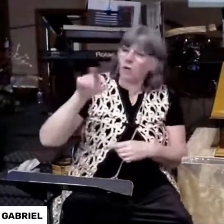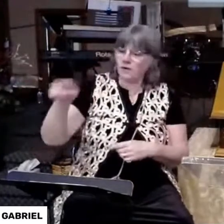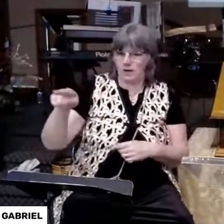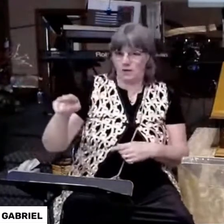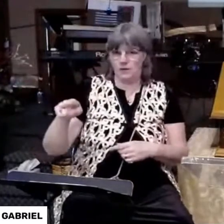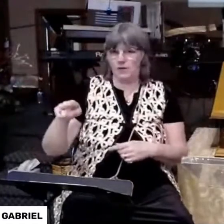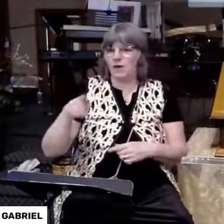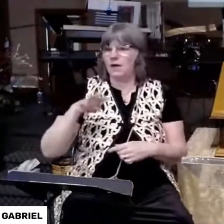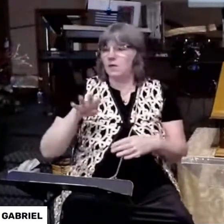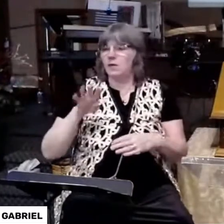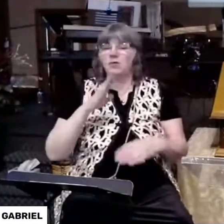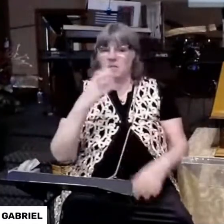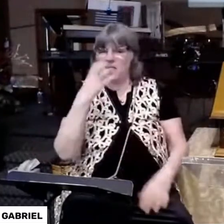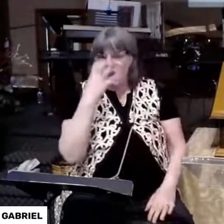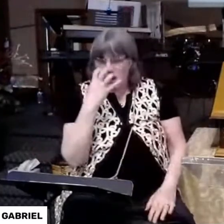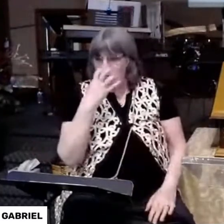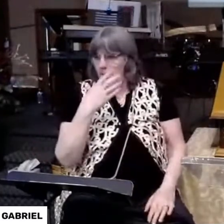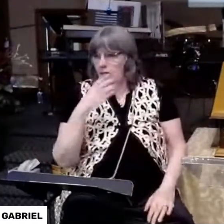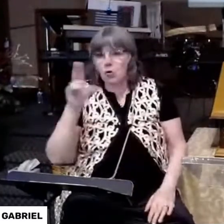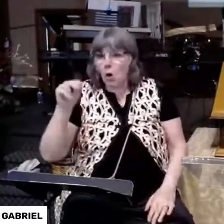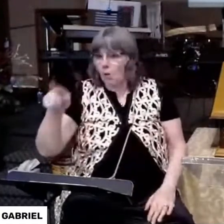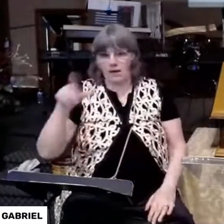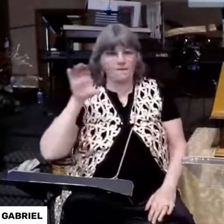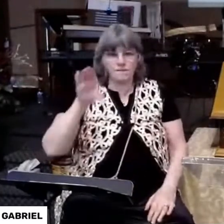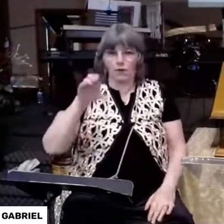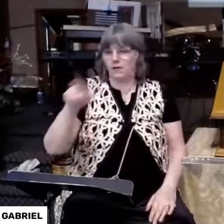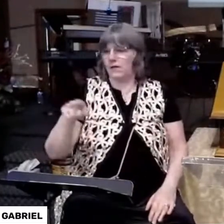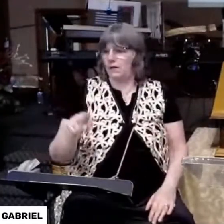in the way that you don't want to. No one.